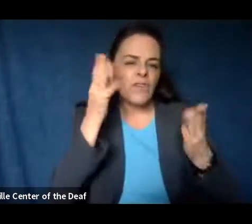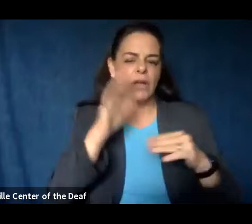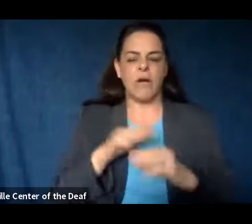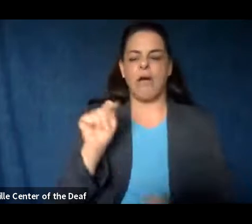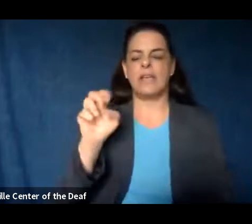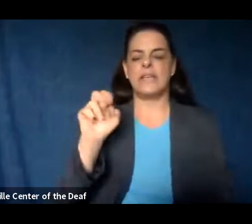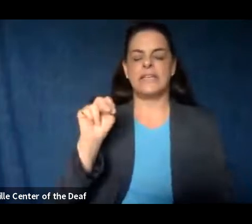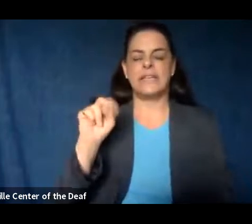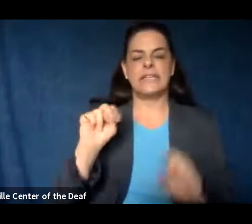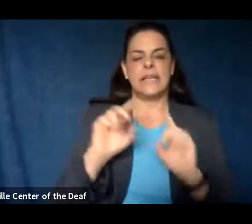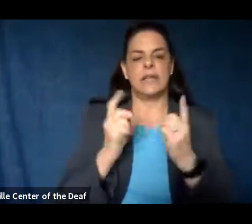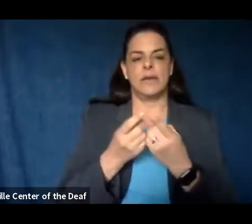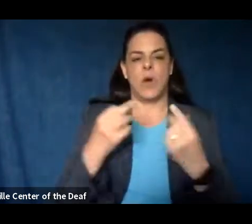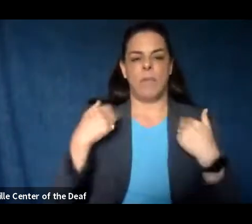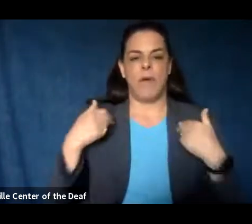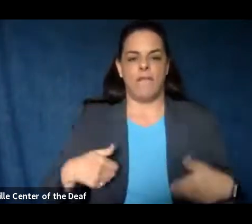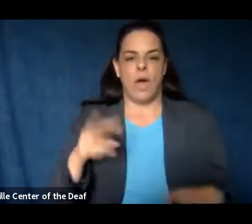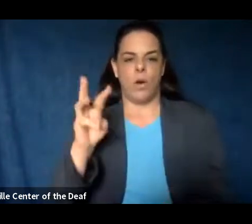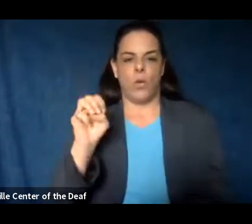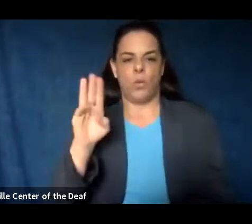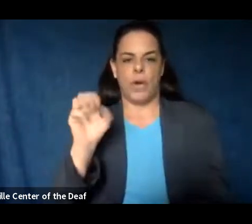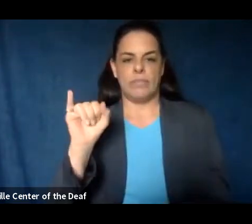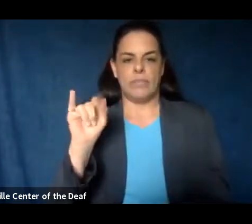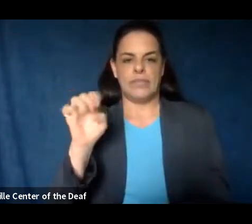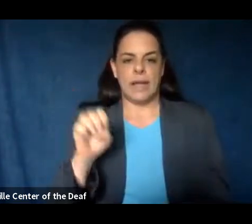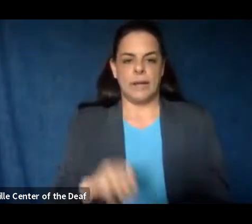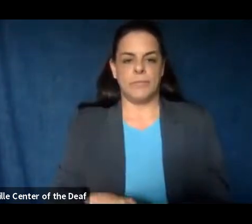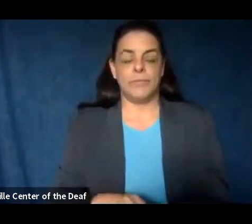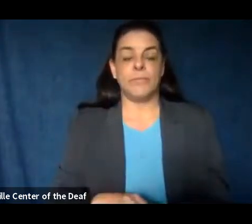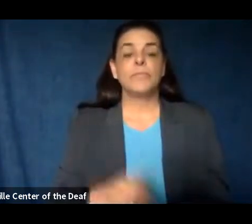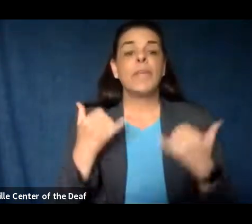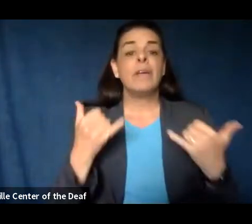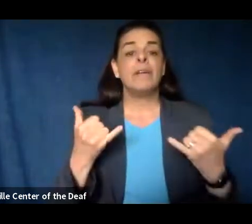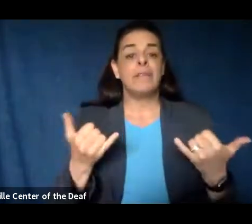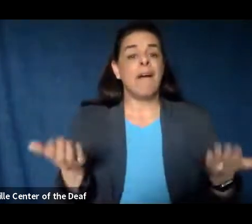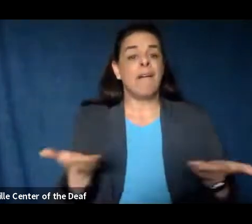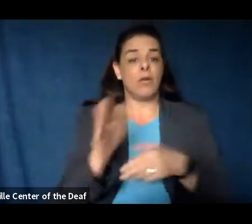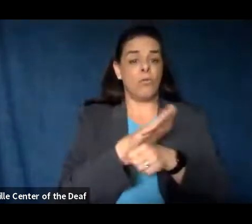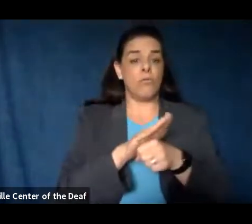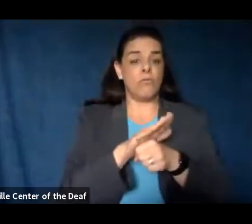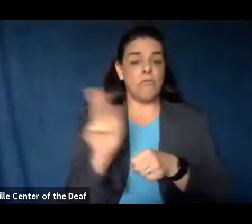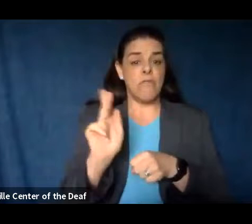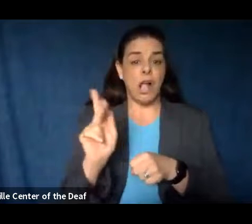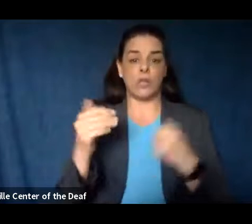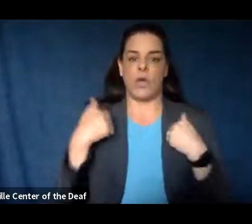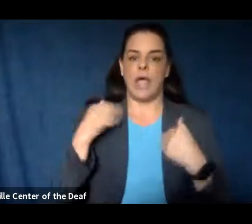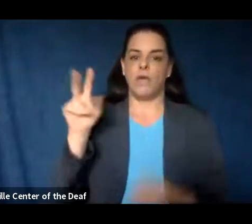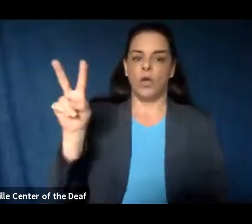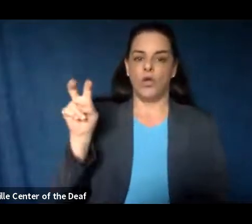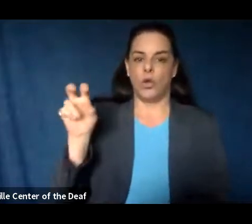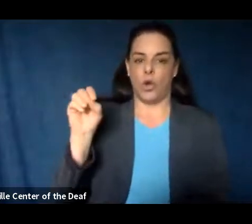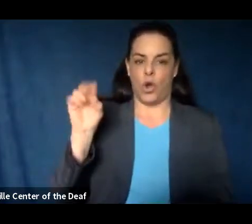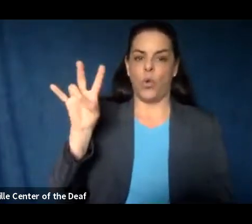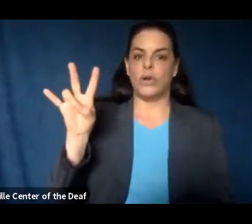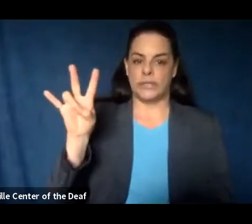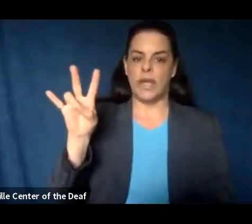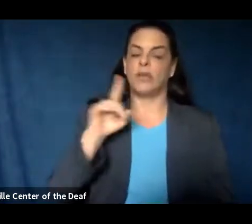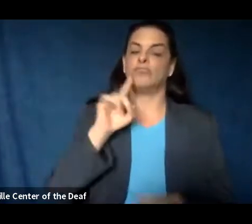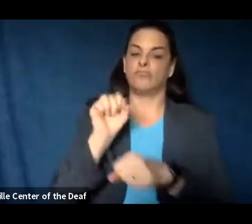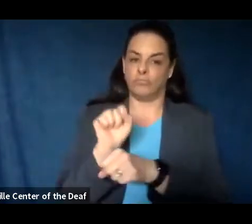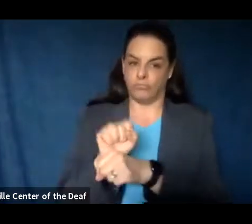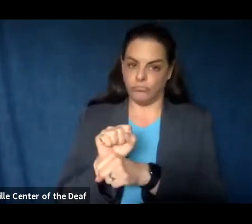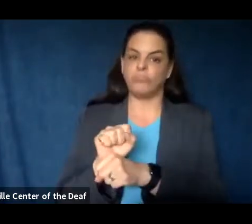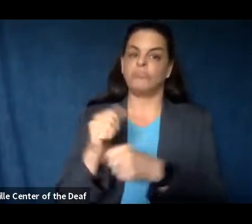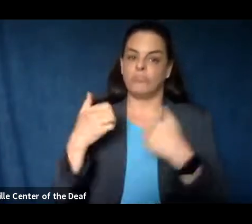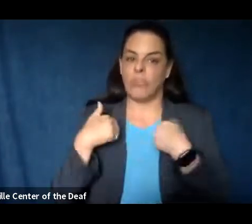website. Now we move to the local situation. We have 207 confirmed cases of COVID-19 in